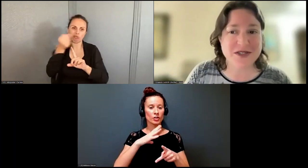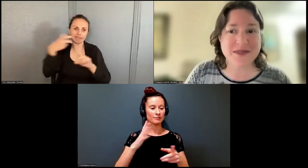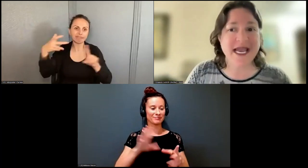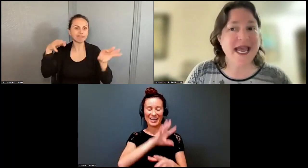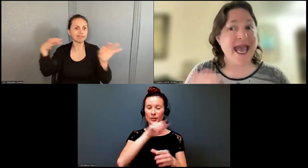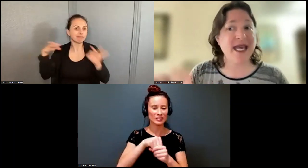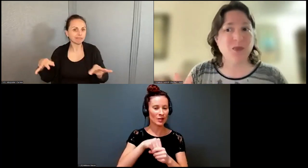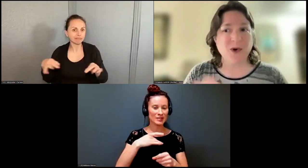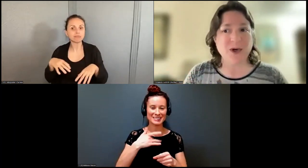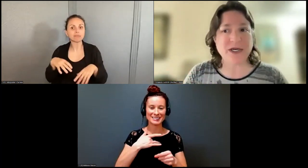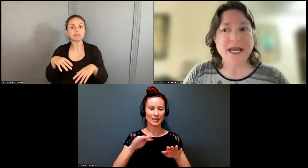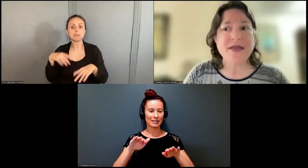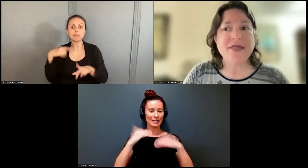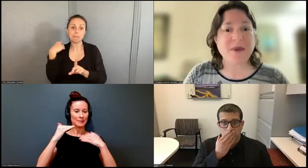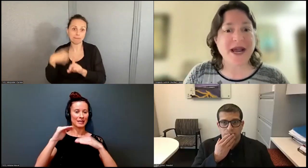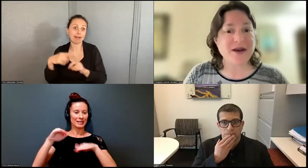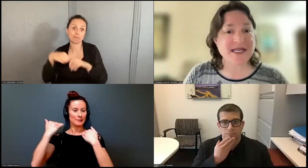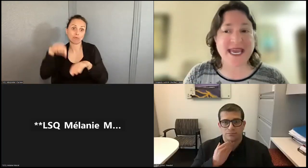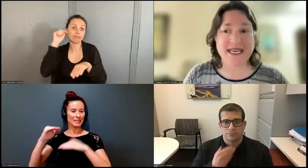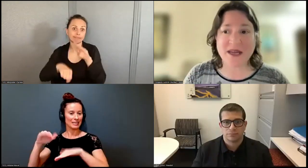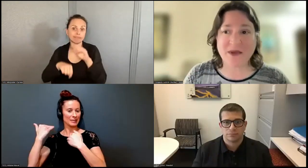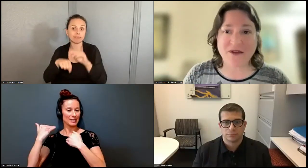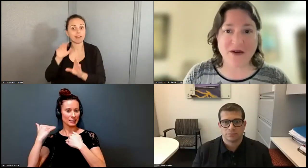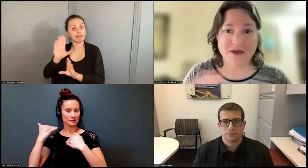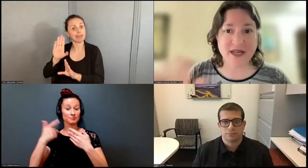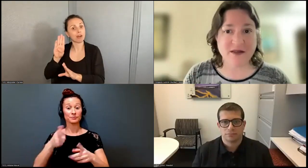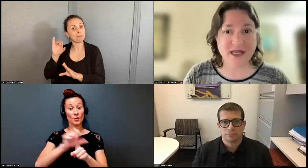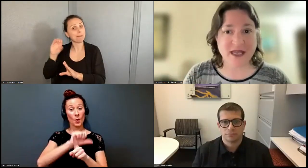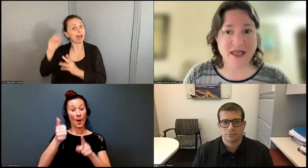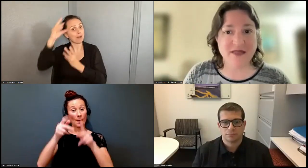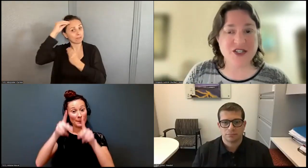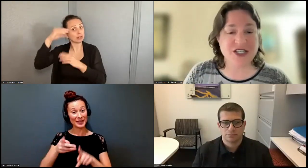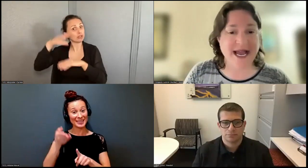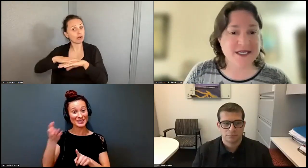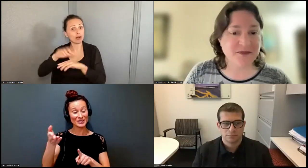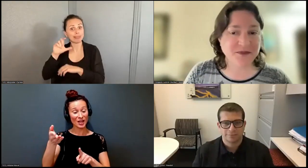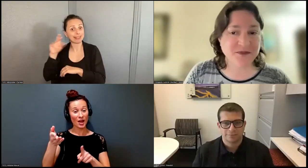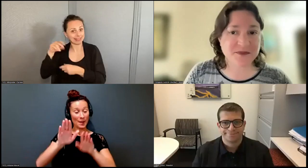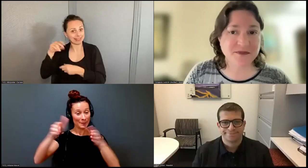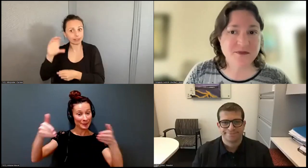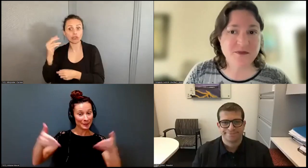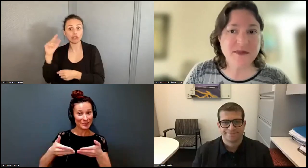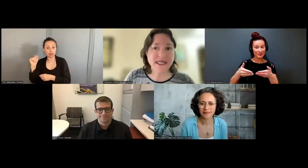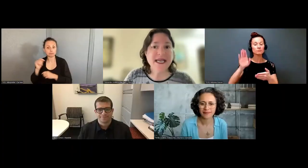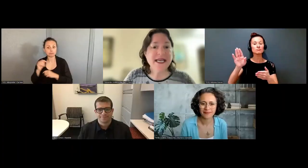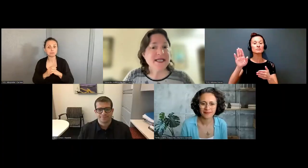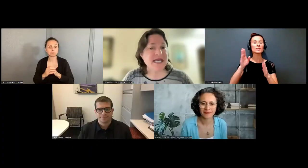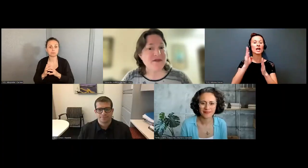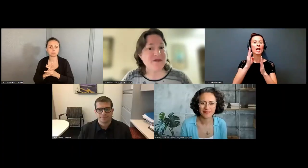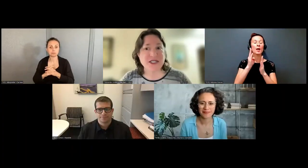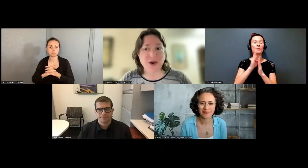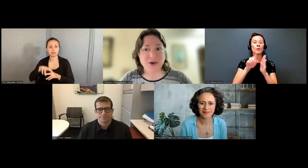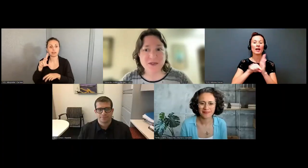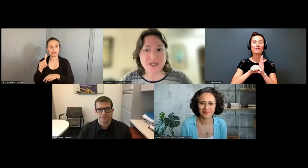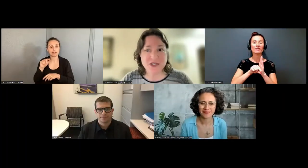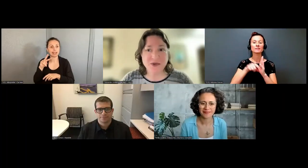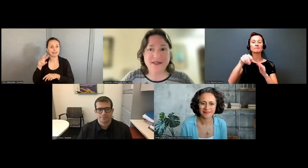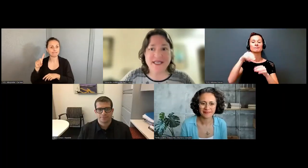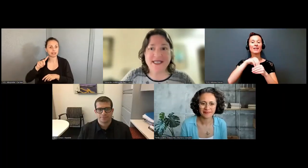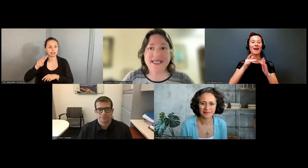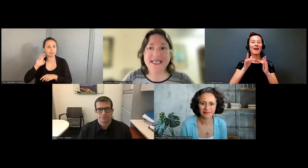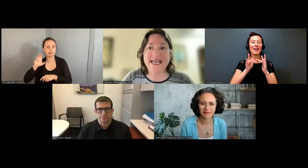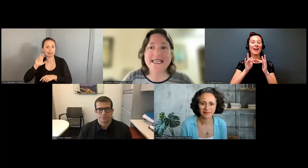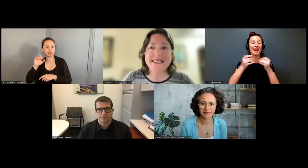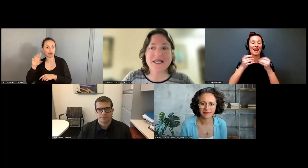these issues and more. Their bios, again, can be found in the link in the chat. David McDonald